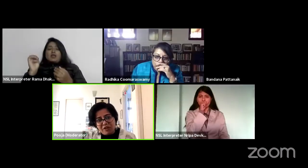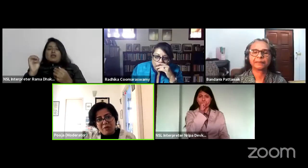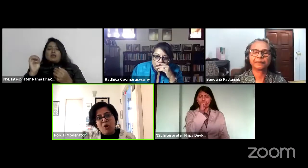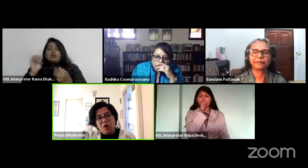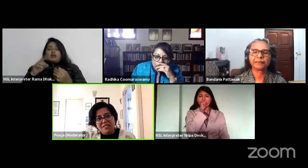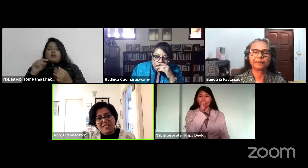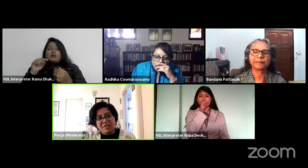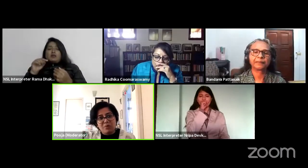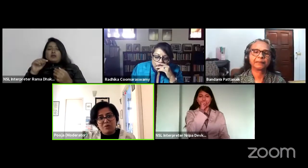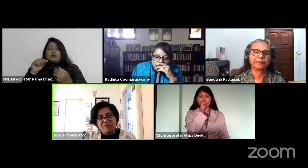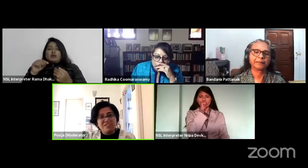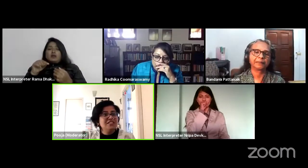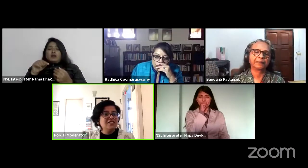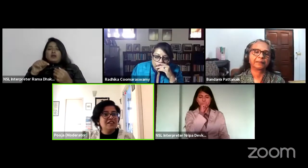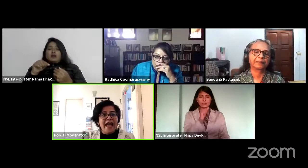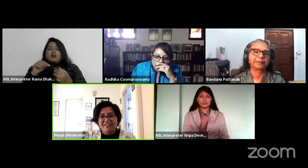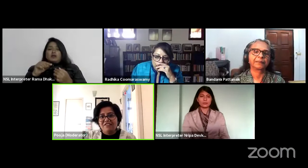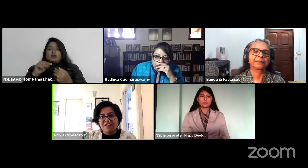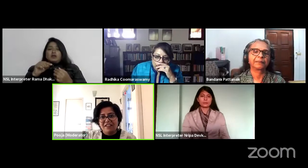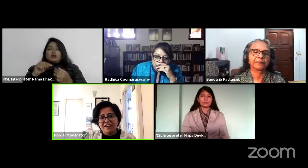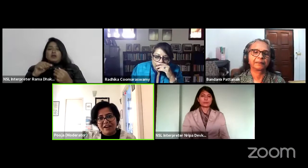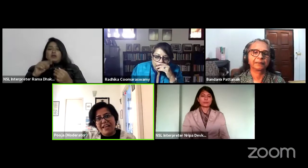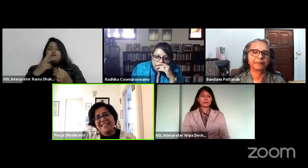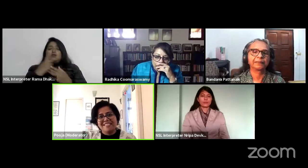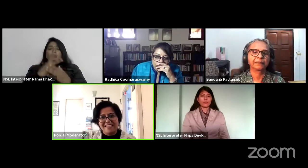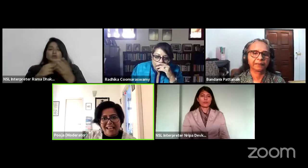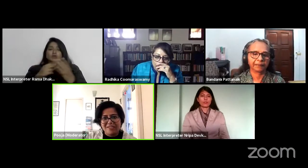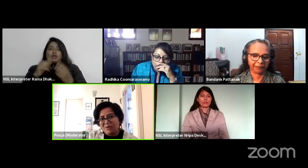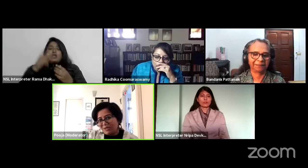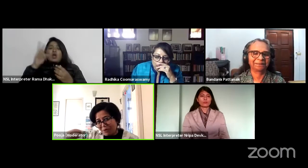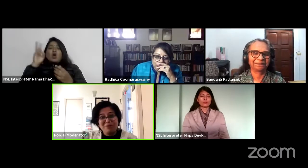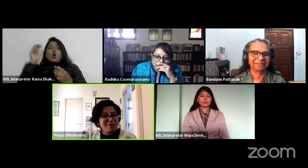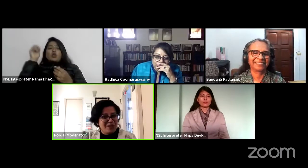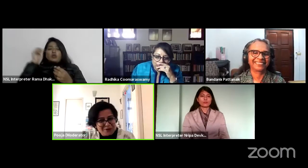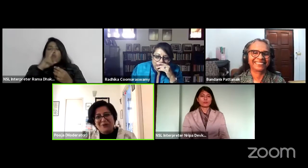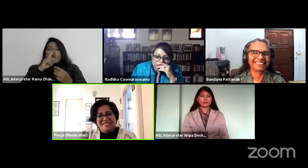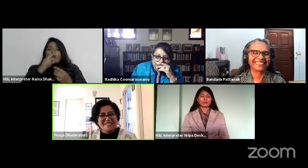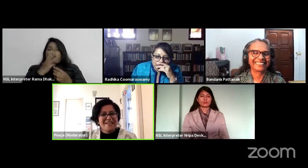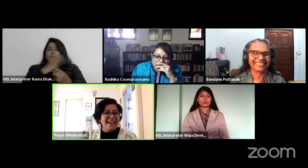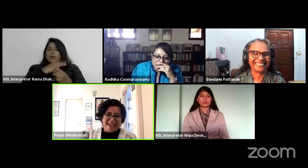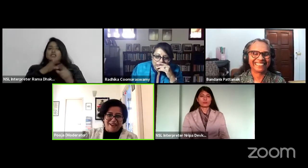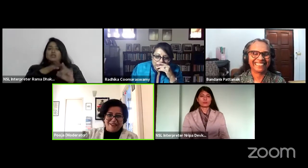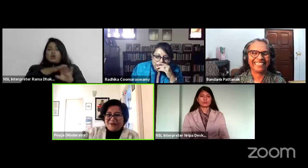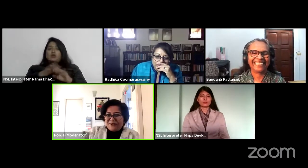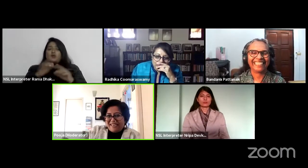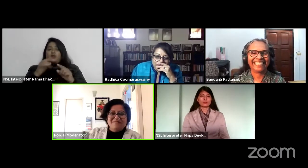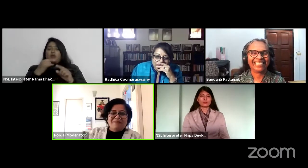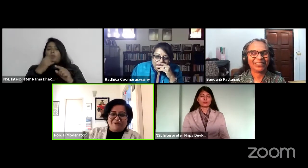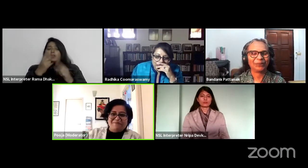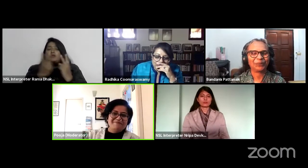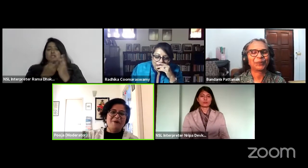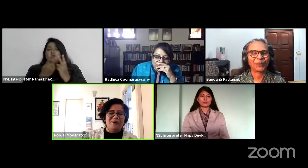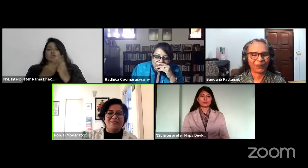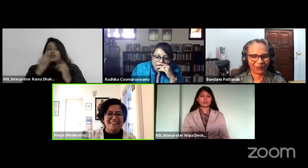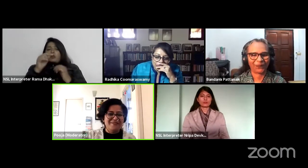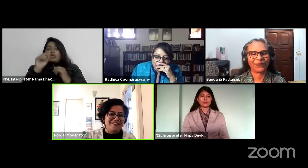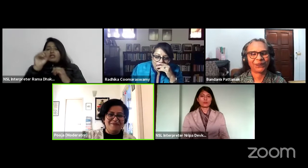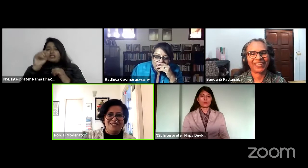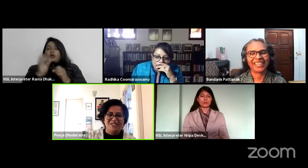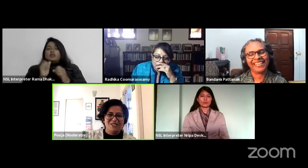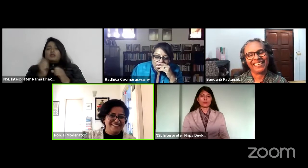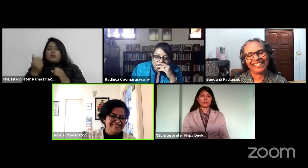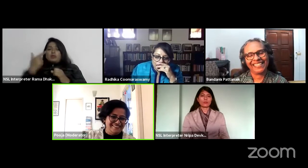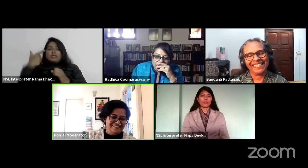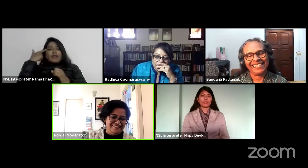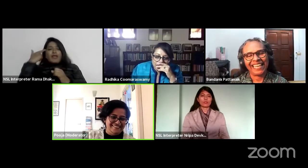some of the points that both Philister and Radhika hinted at, but probably you could expound a bit more. Thank you